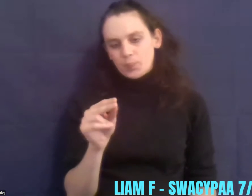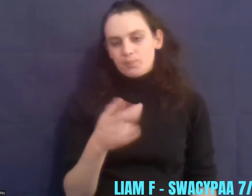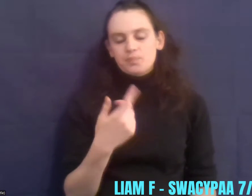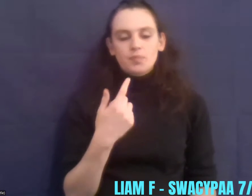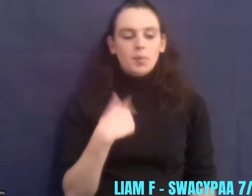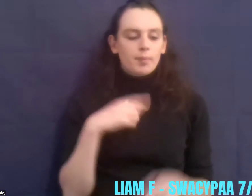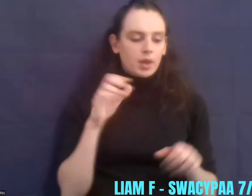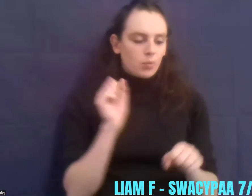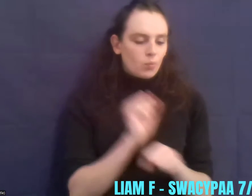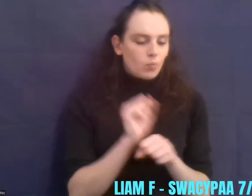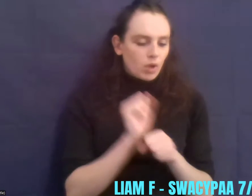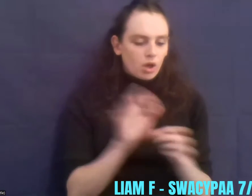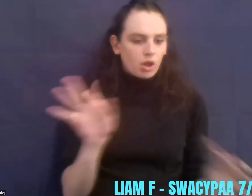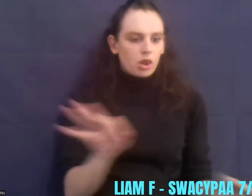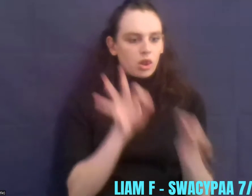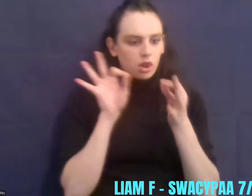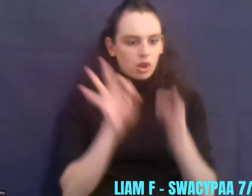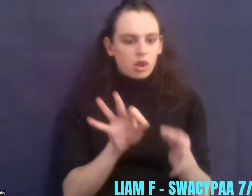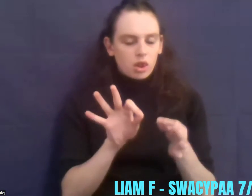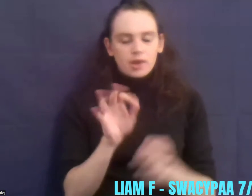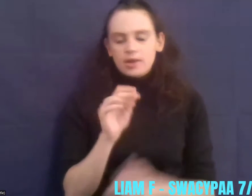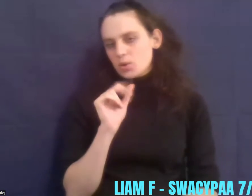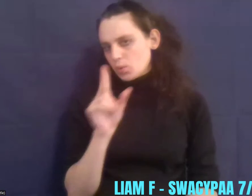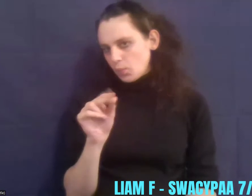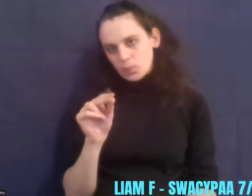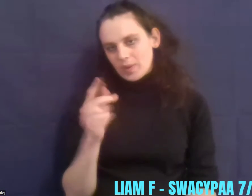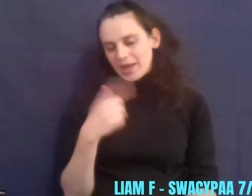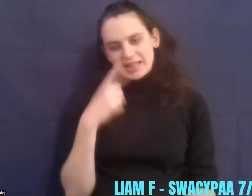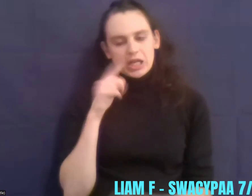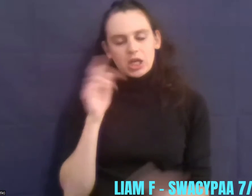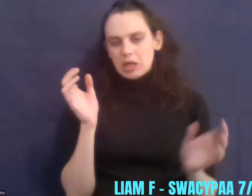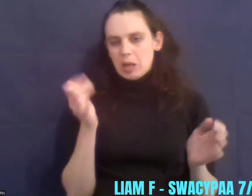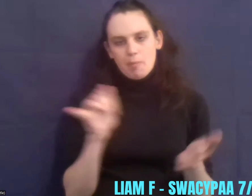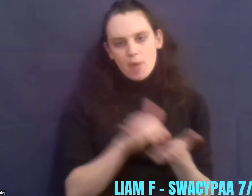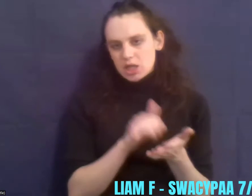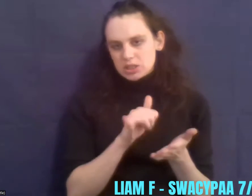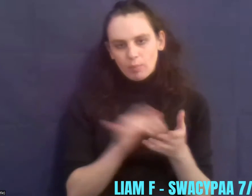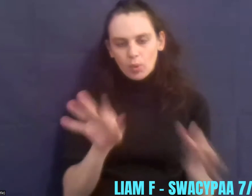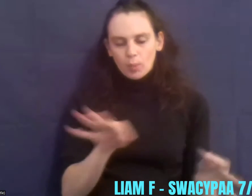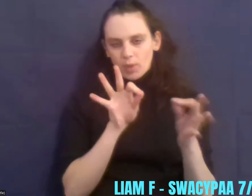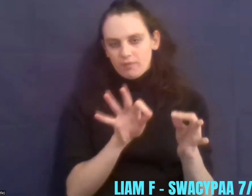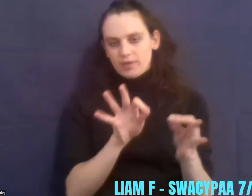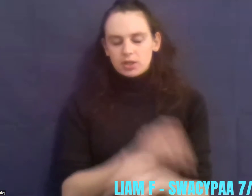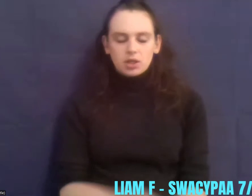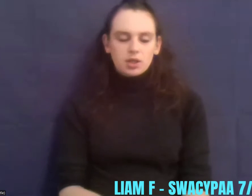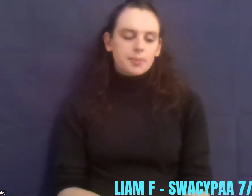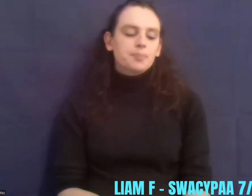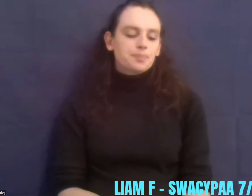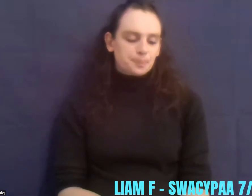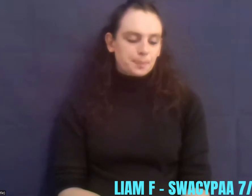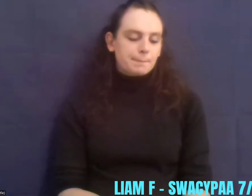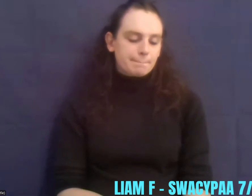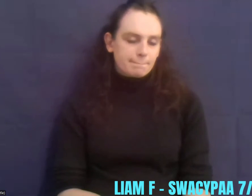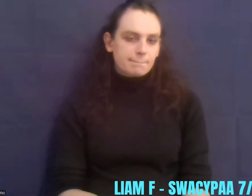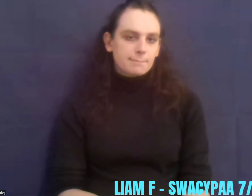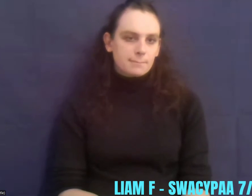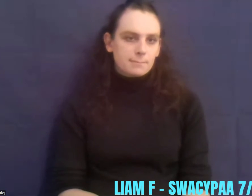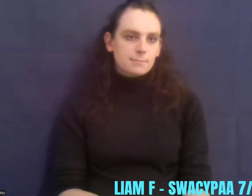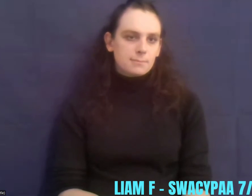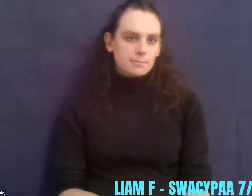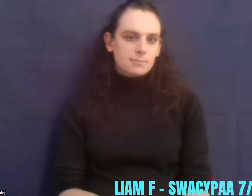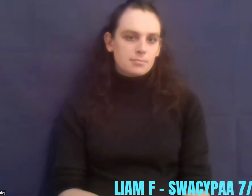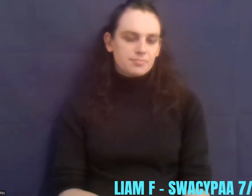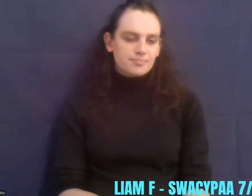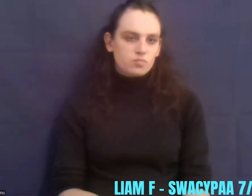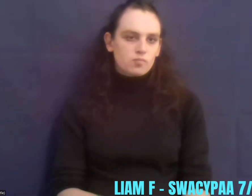think anybody can do this program perfectly. Really, what it takes is looking to try and do. I